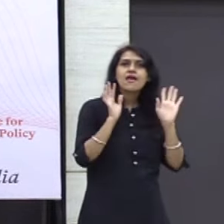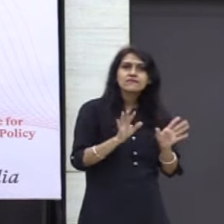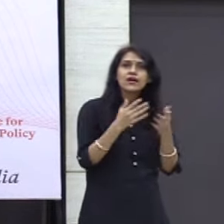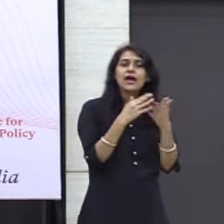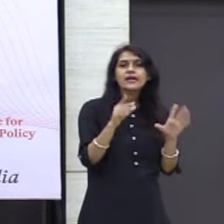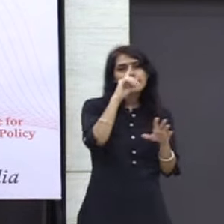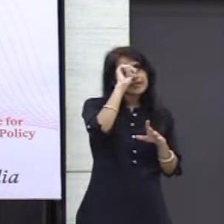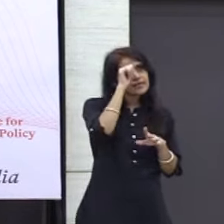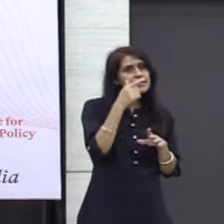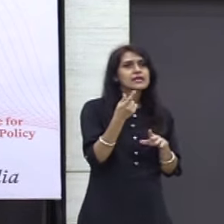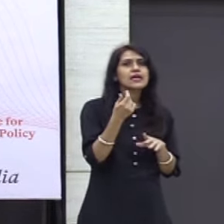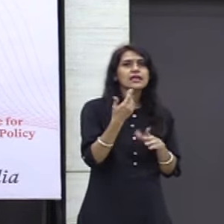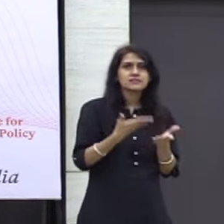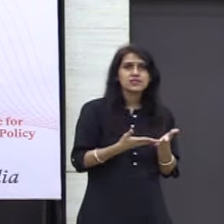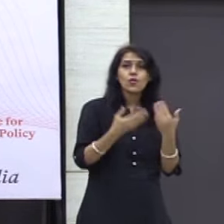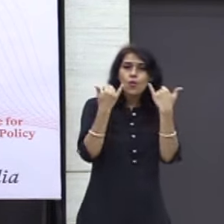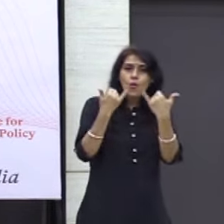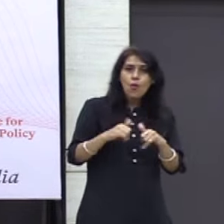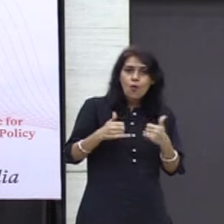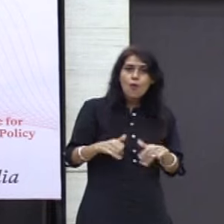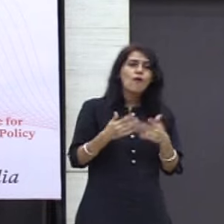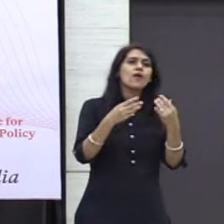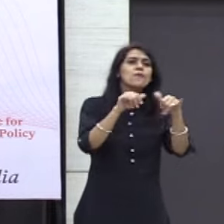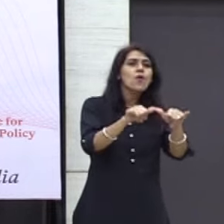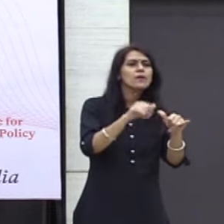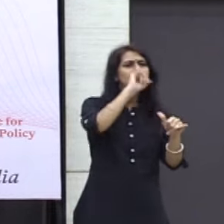other material, or damage to destruction of